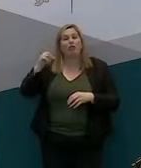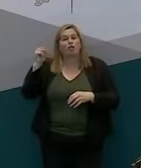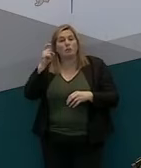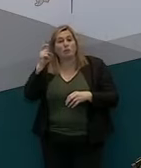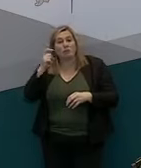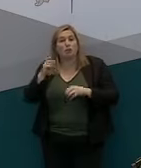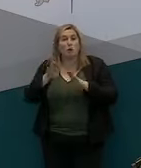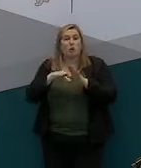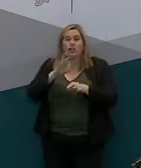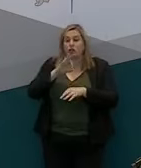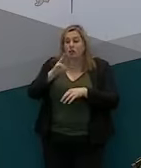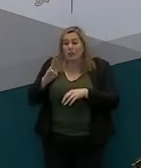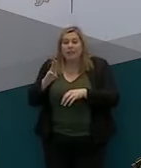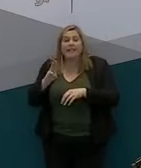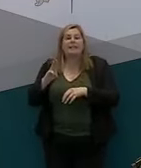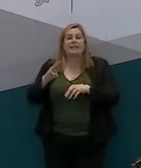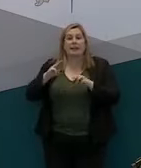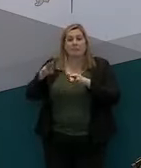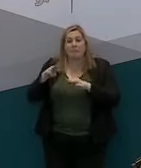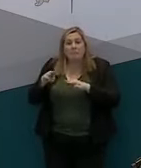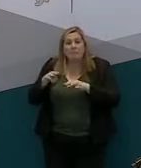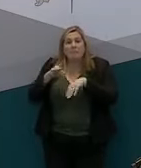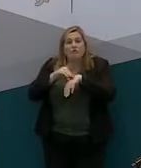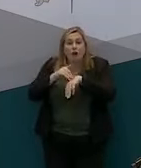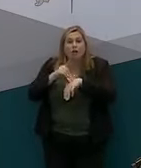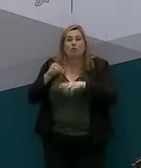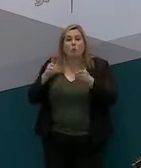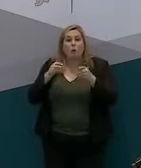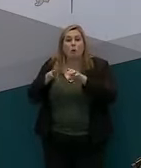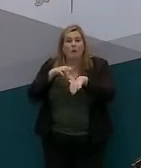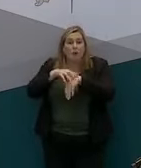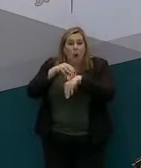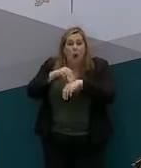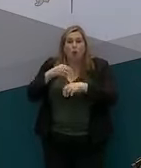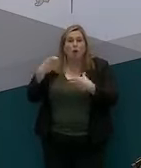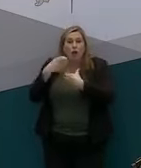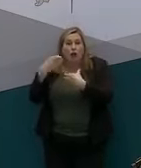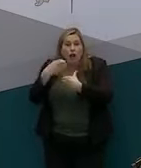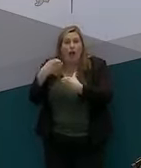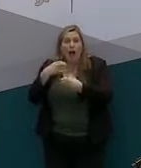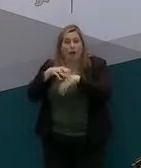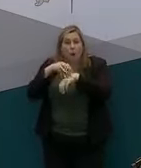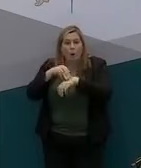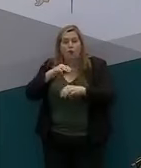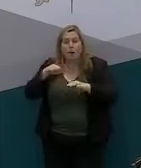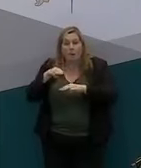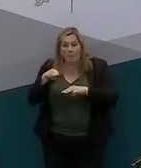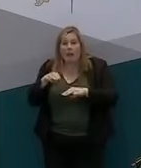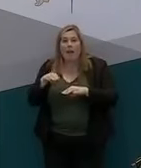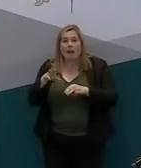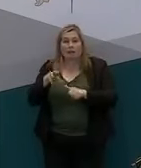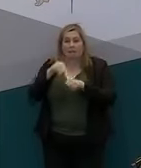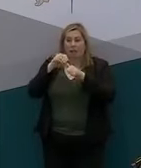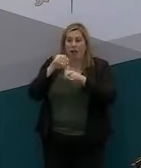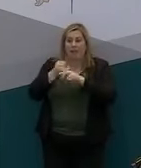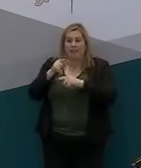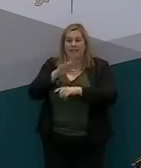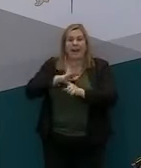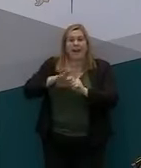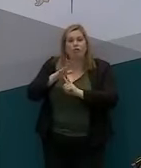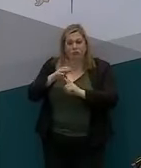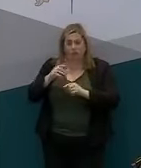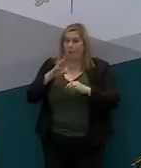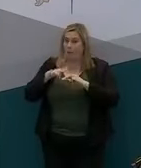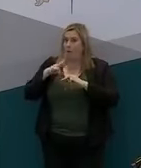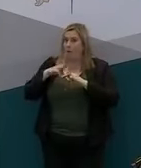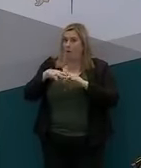among geriatricians, among any other clinicians, nursing staff who are engaged with the care of older people. And so when somebody is ill now, there's a much greater awareness